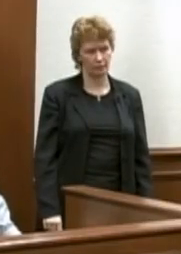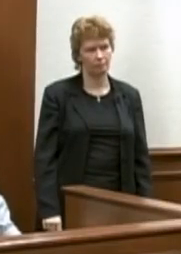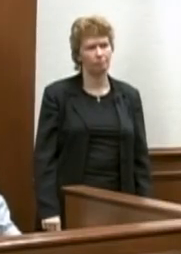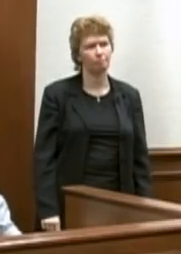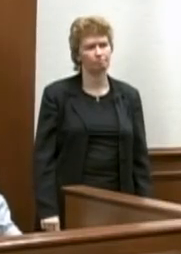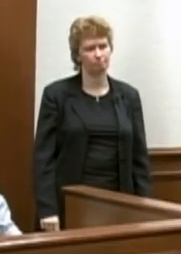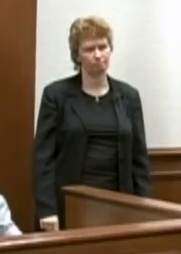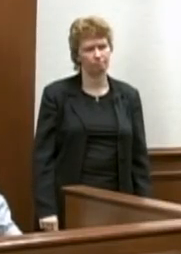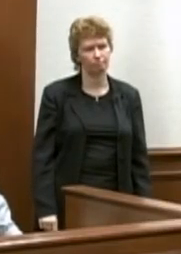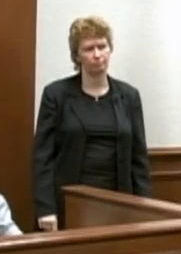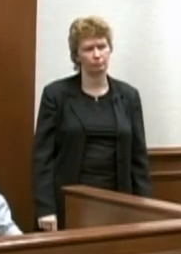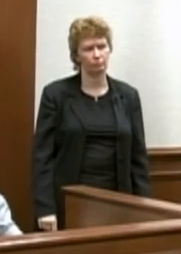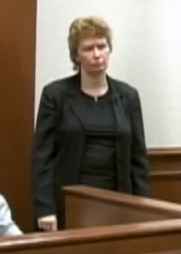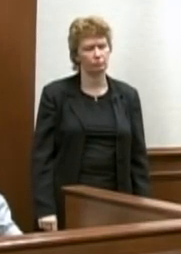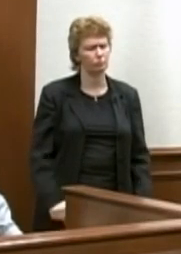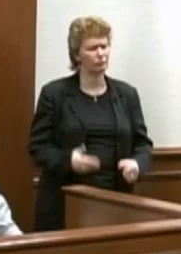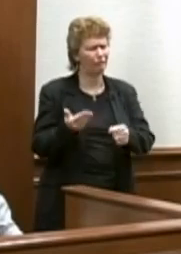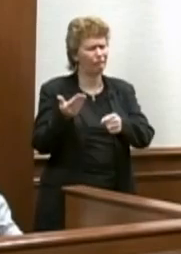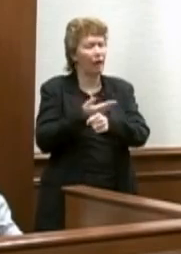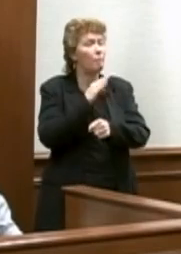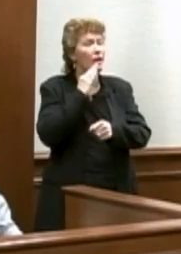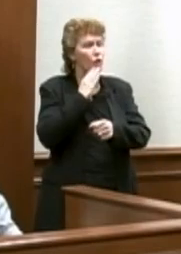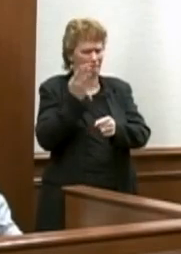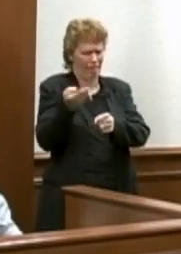Yes. Can you tell me what happened?